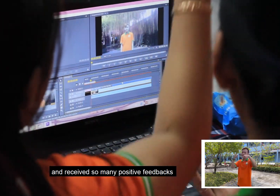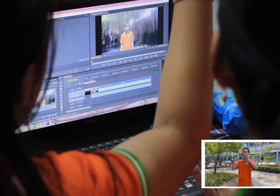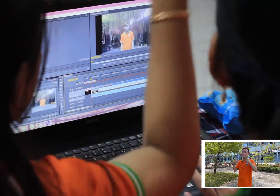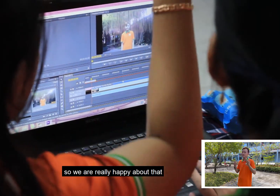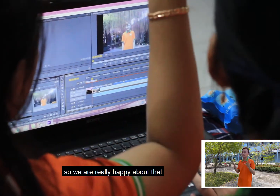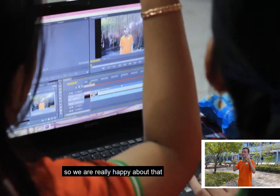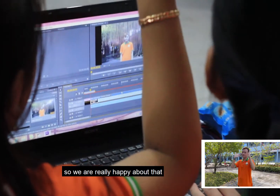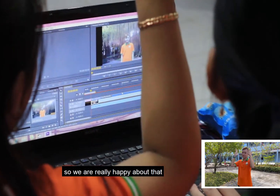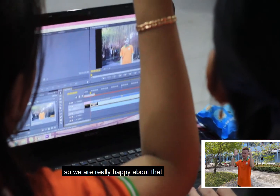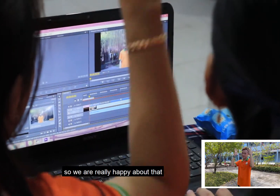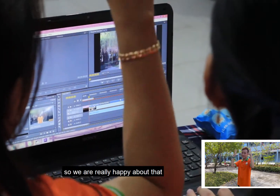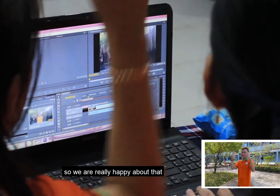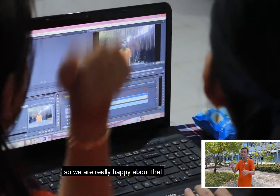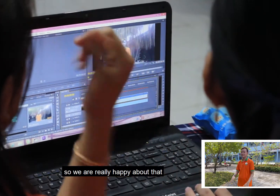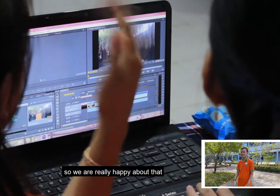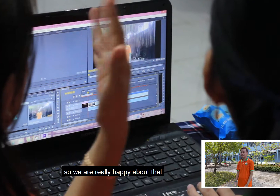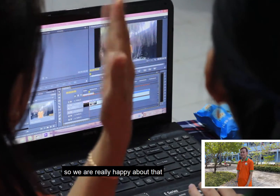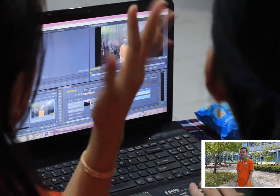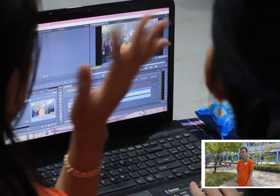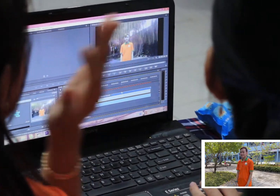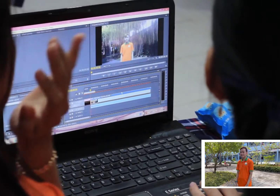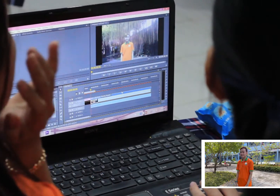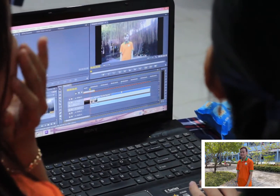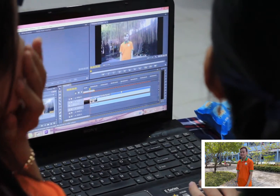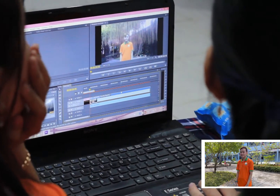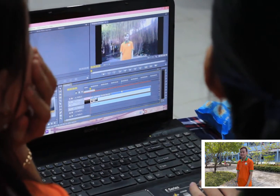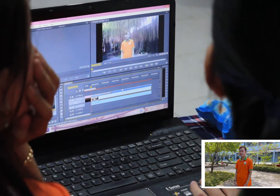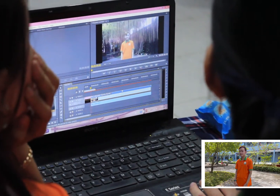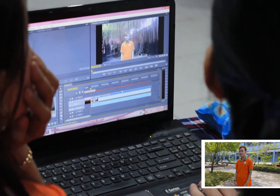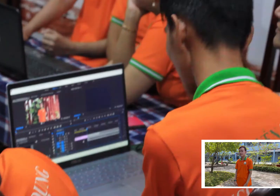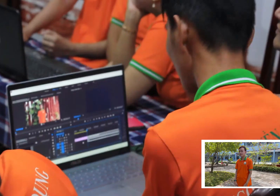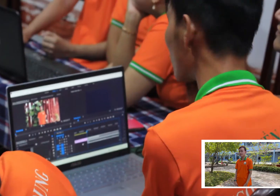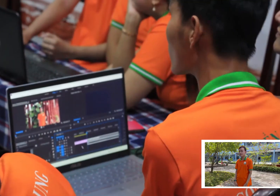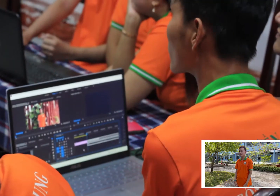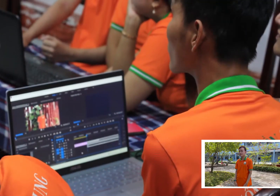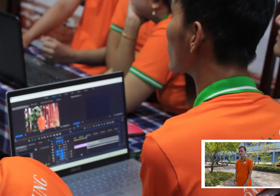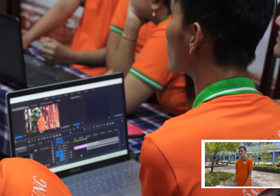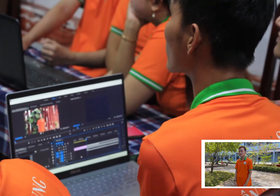feedbacks. So we're really happy about that.